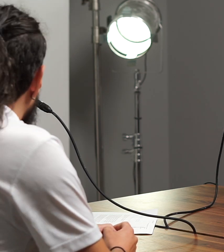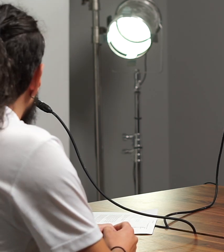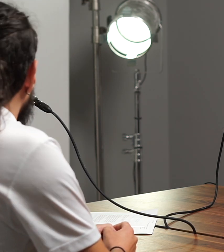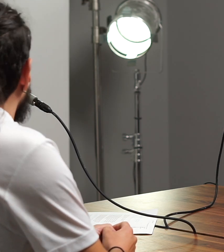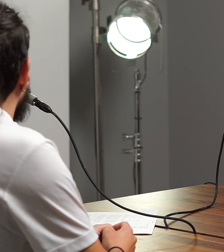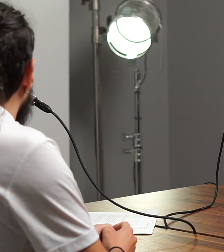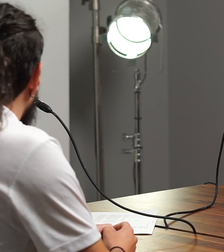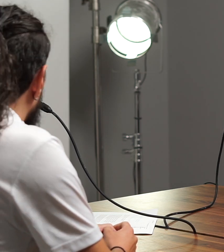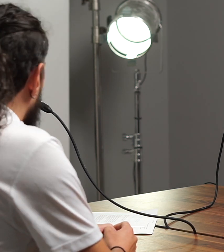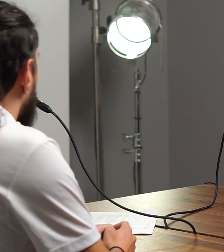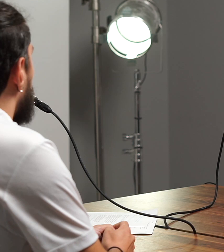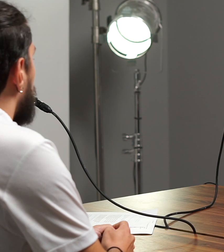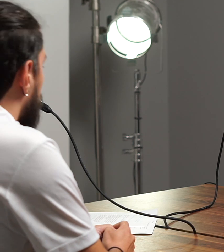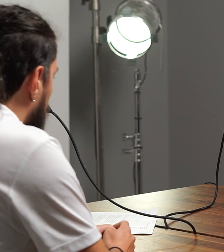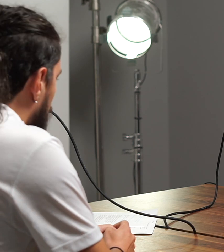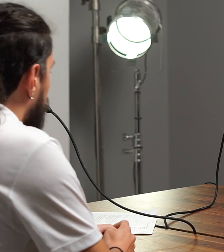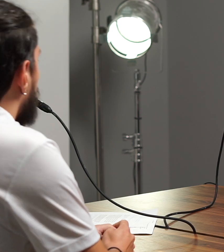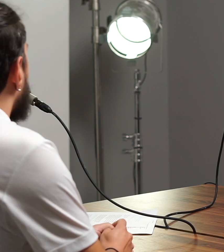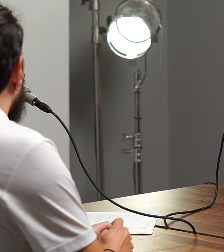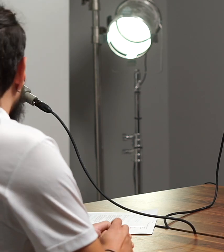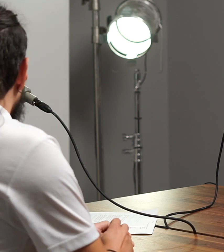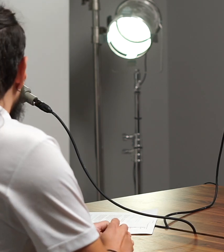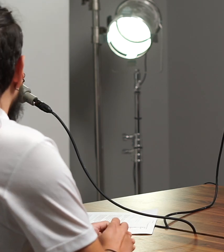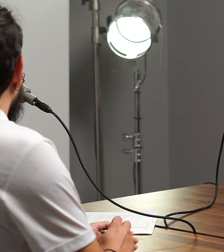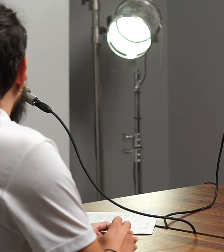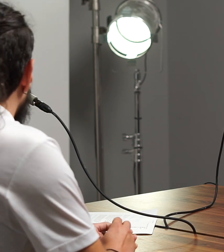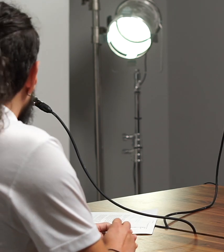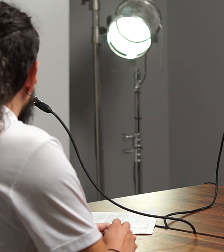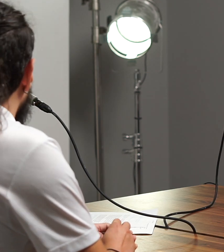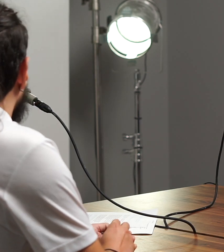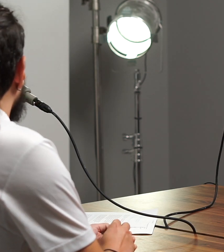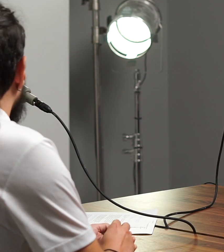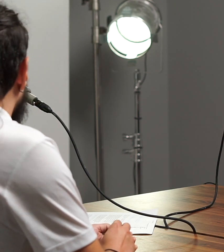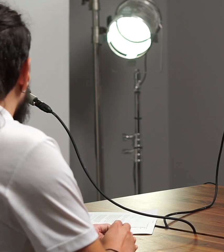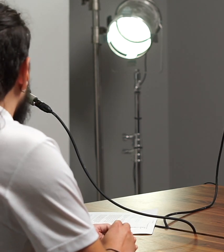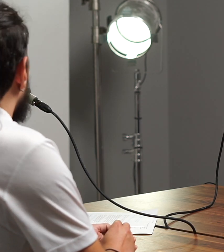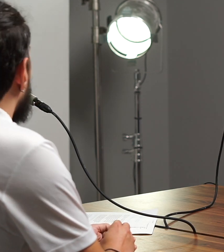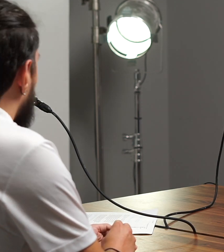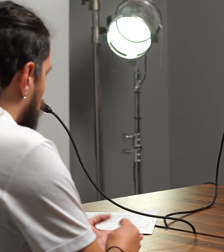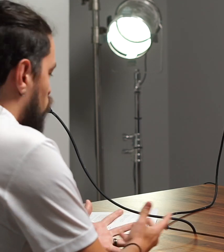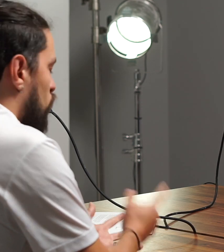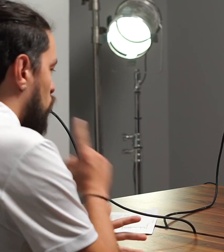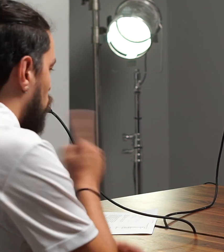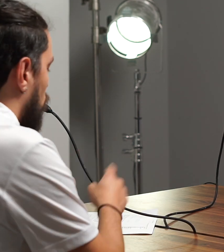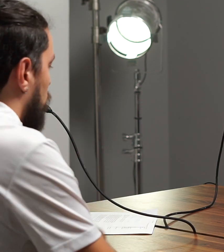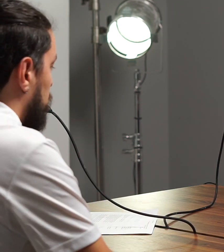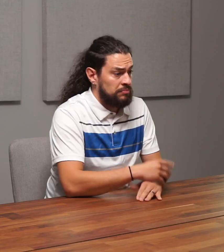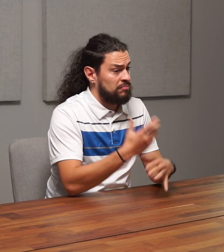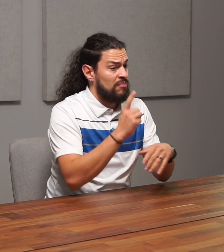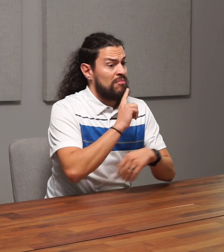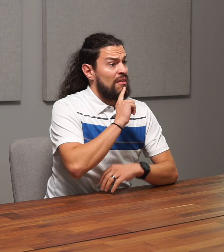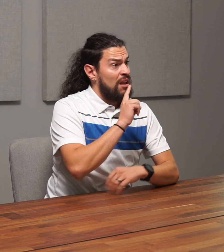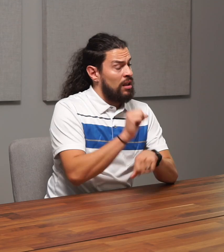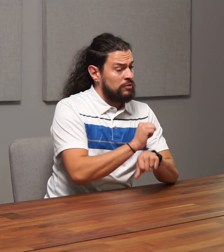to be able to access are there any stats or anything you want to share yes absolutely